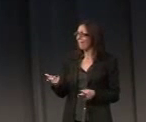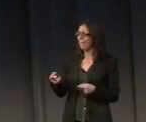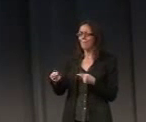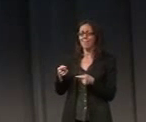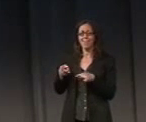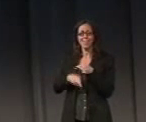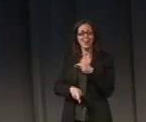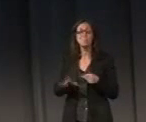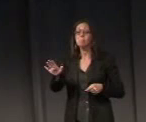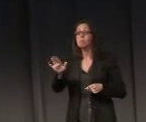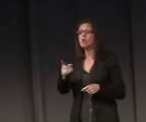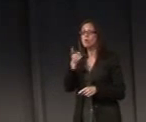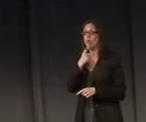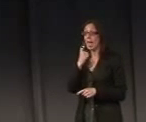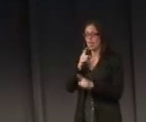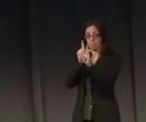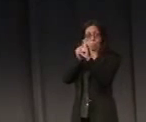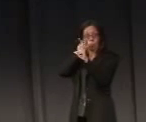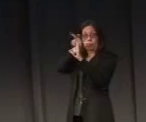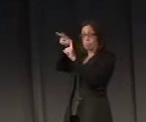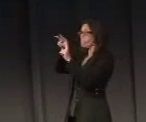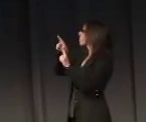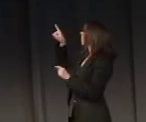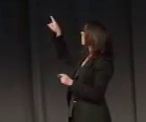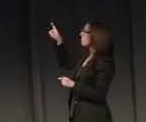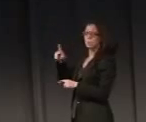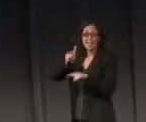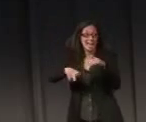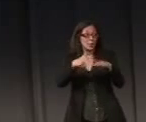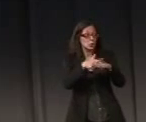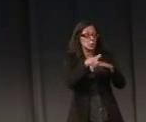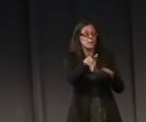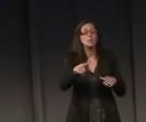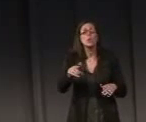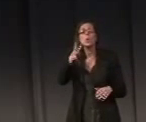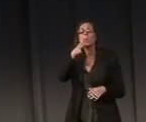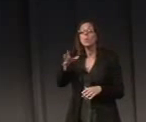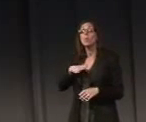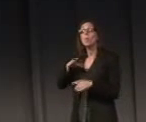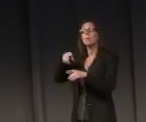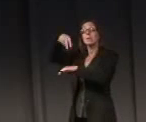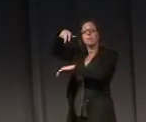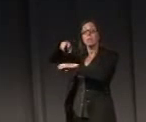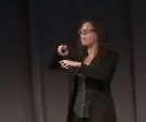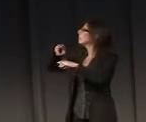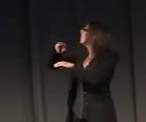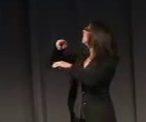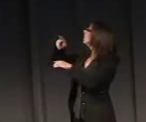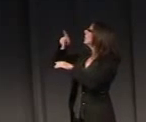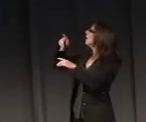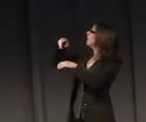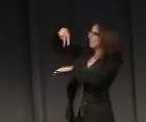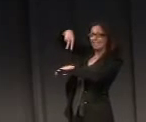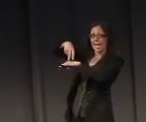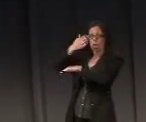cheating, okay, absolutely no cheating. I want you to tell me, what is the color of the garment of the woman at the window?